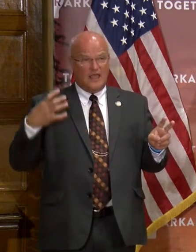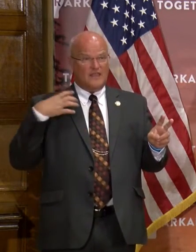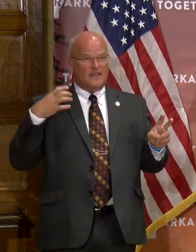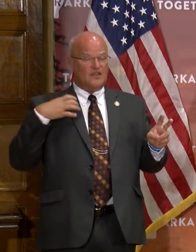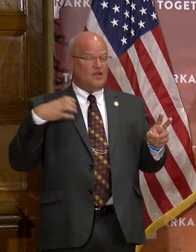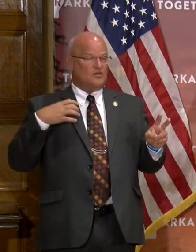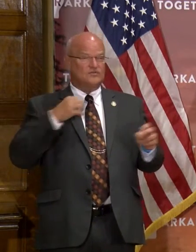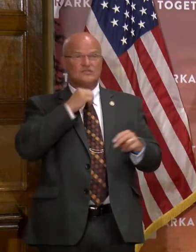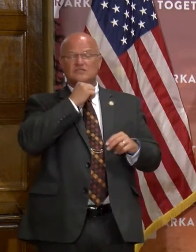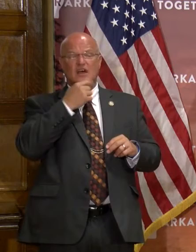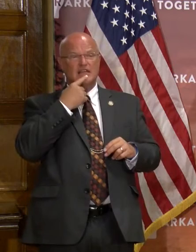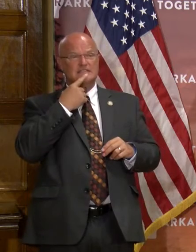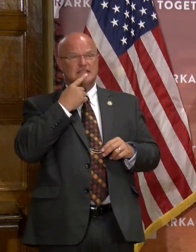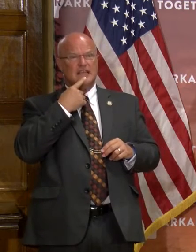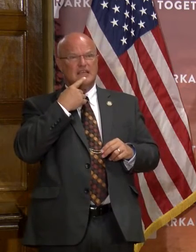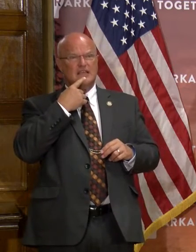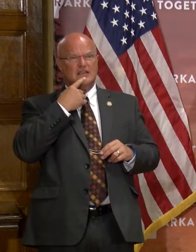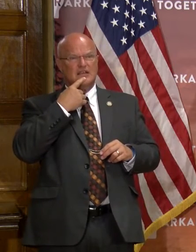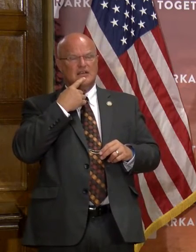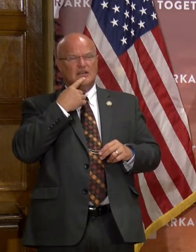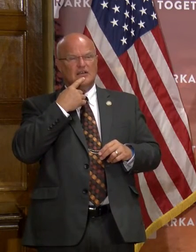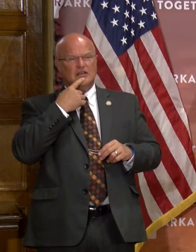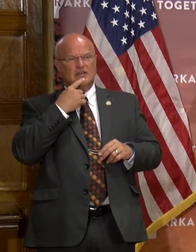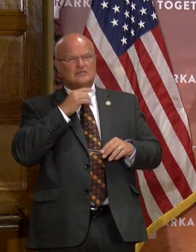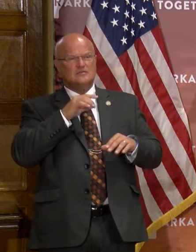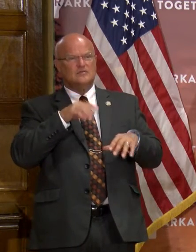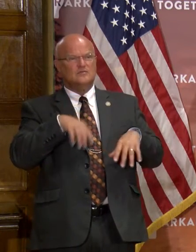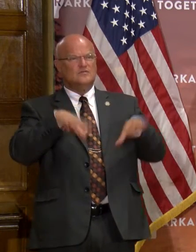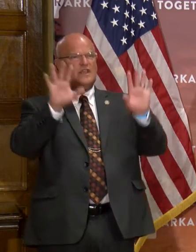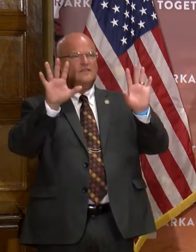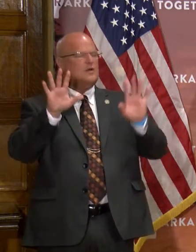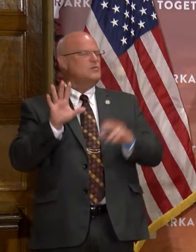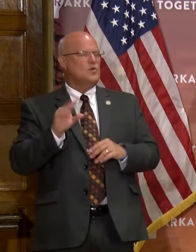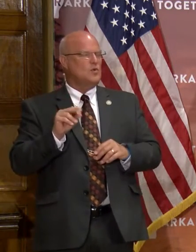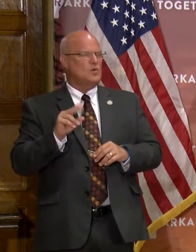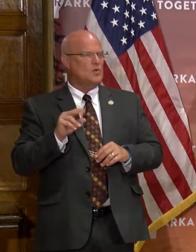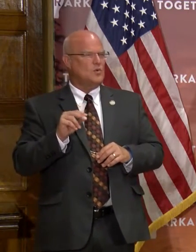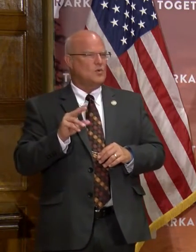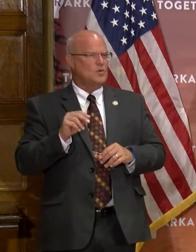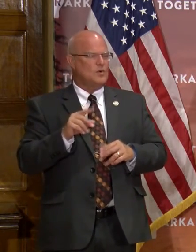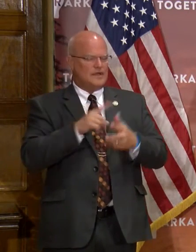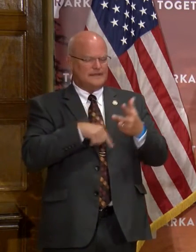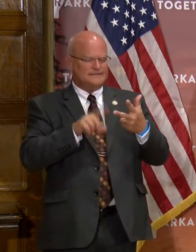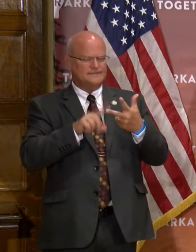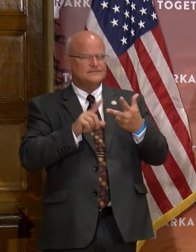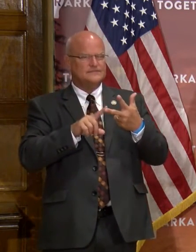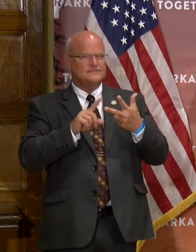are not saying we need to back off from the season. And then you look at it from the